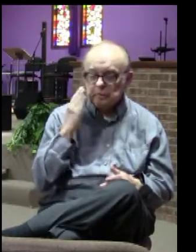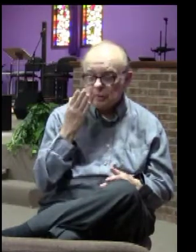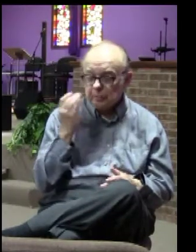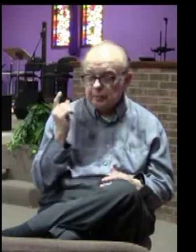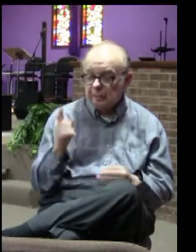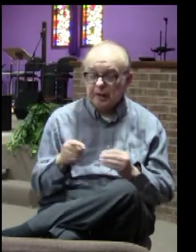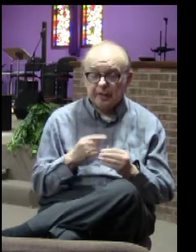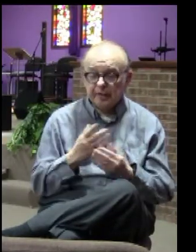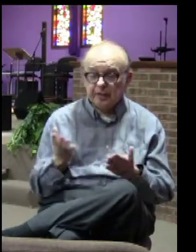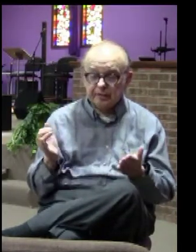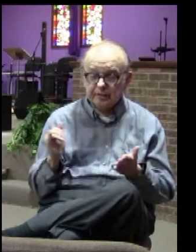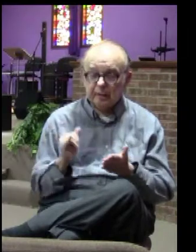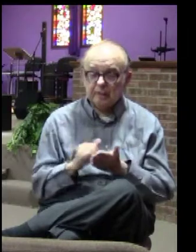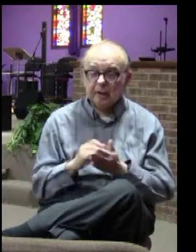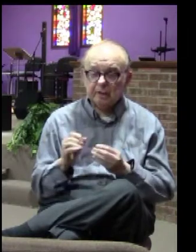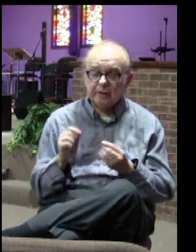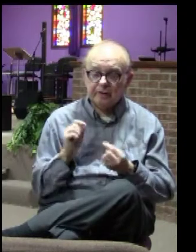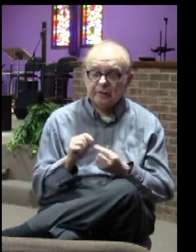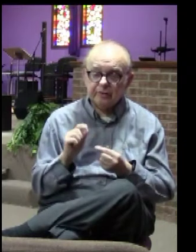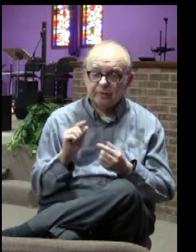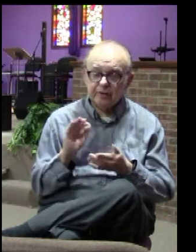about taking vengeance than you do.